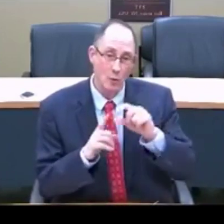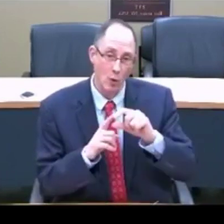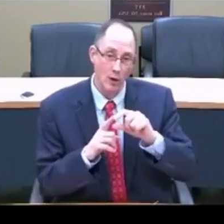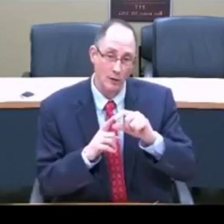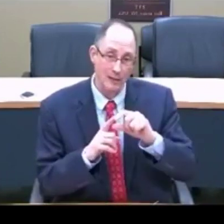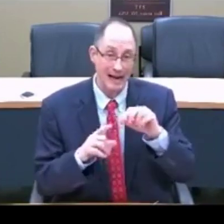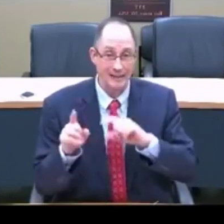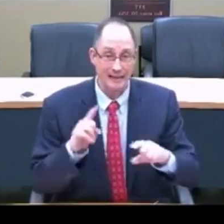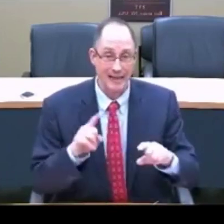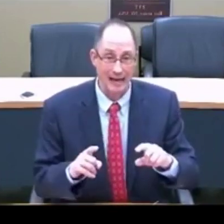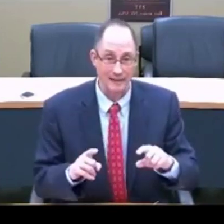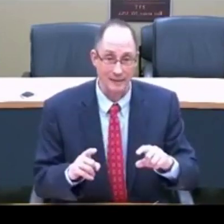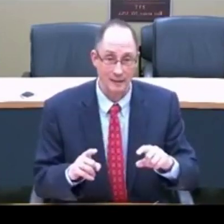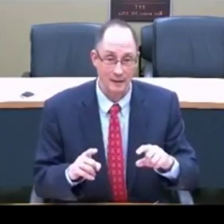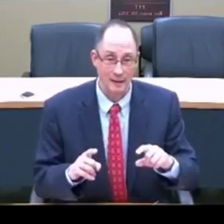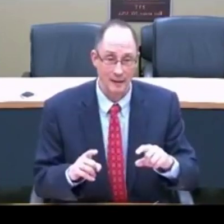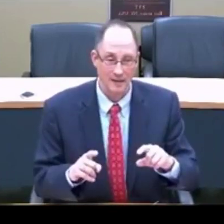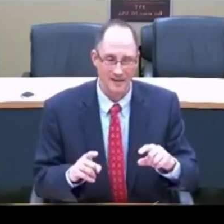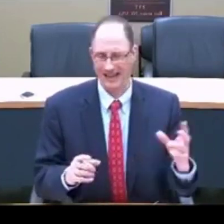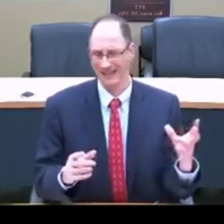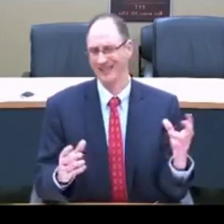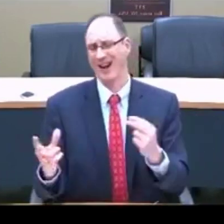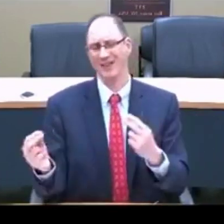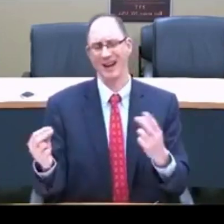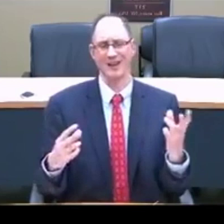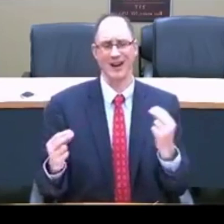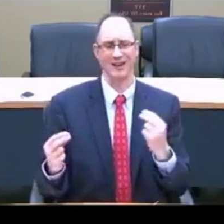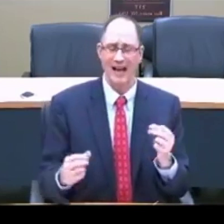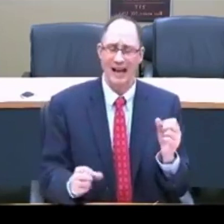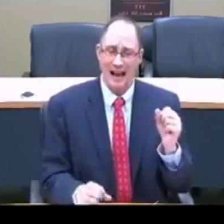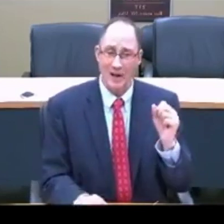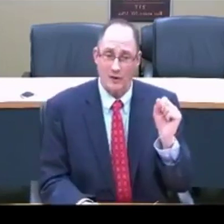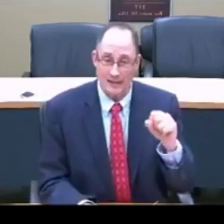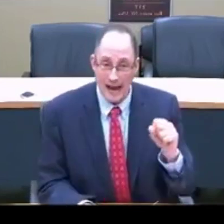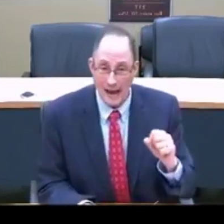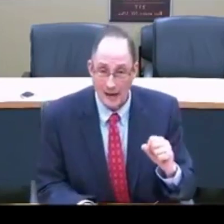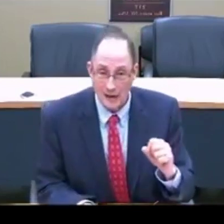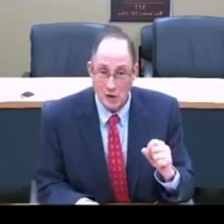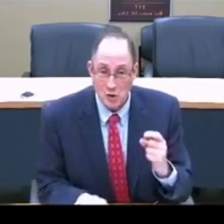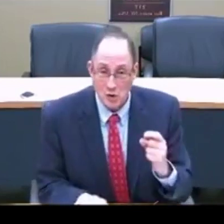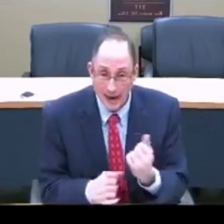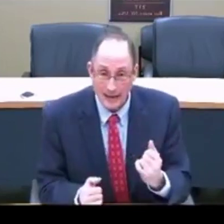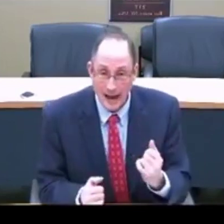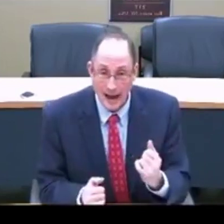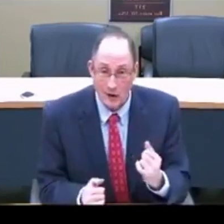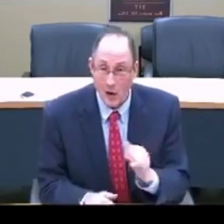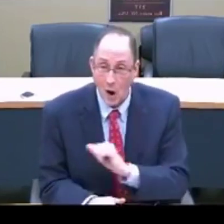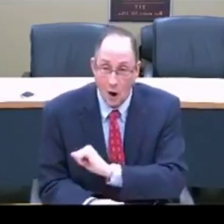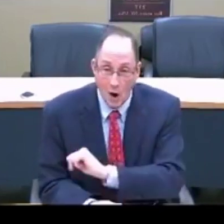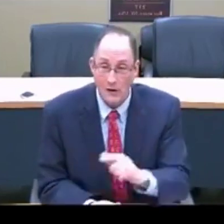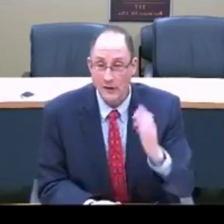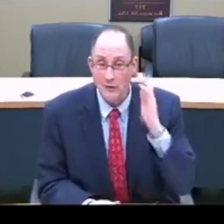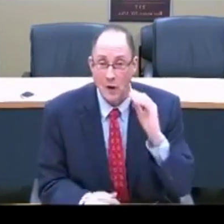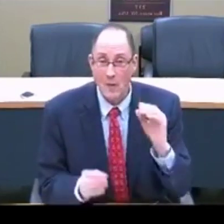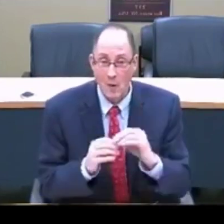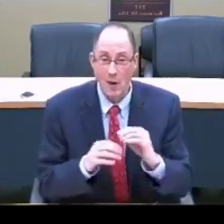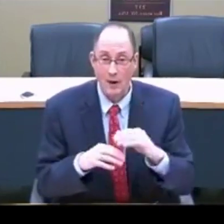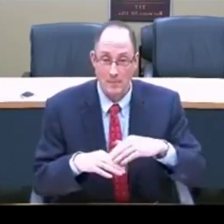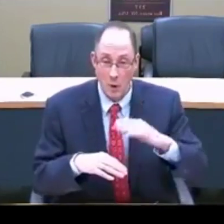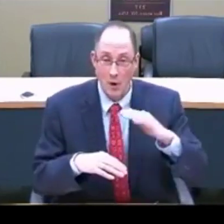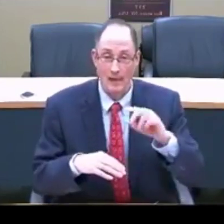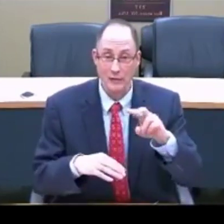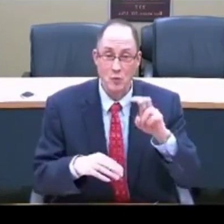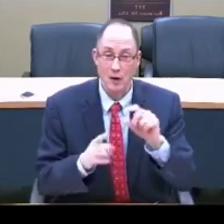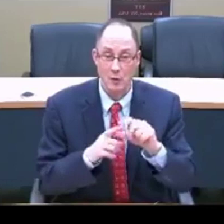words in sign. Like, no, no, no, no. I go, yeah. Right now, all of you know more,